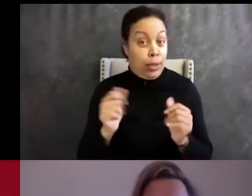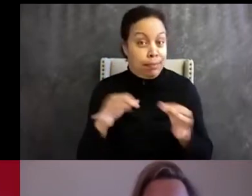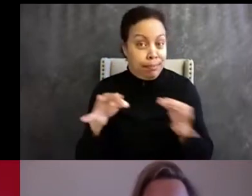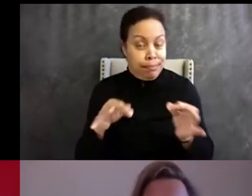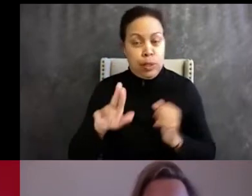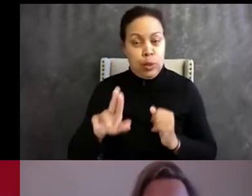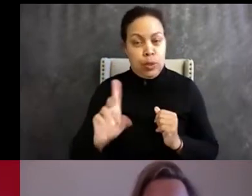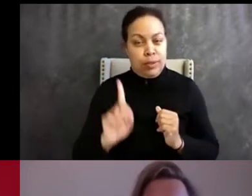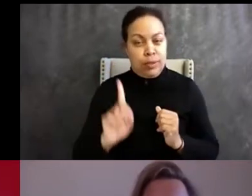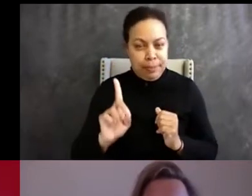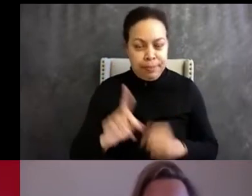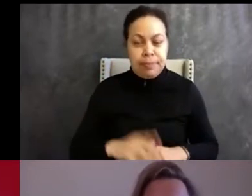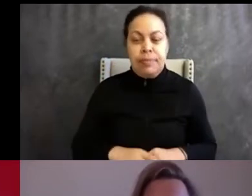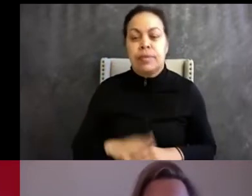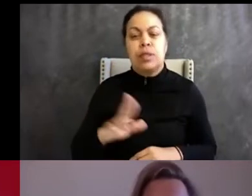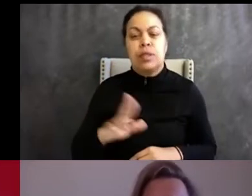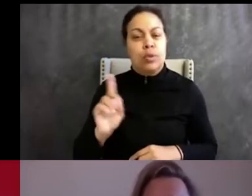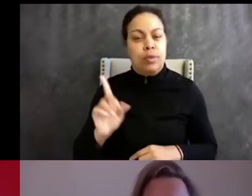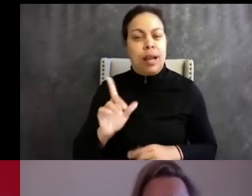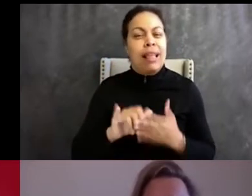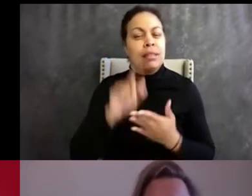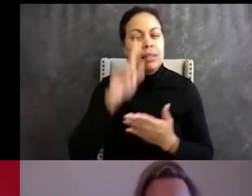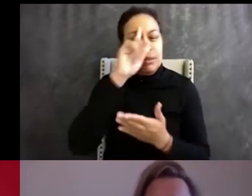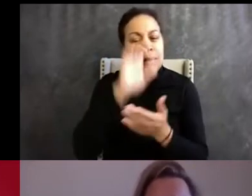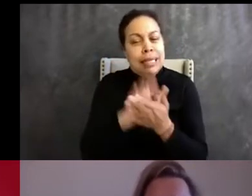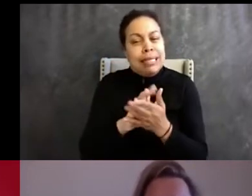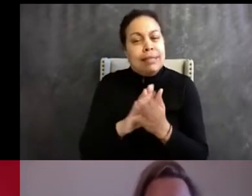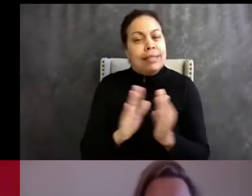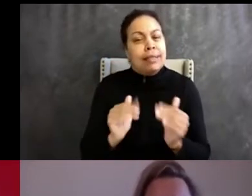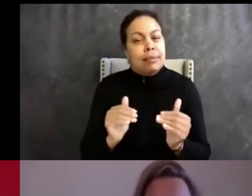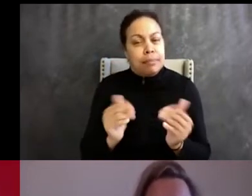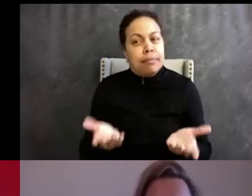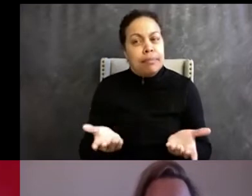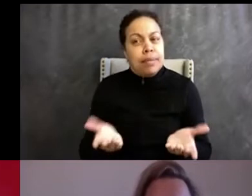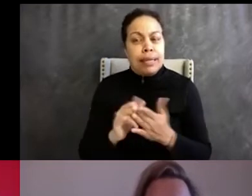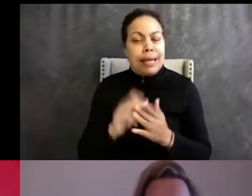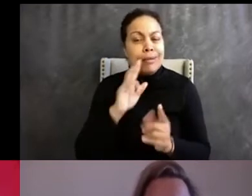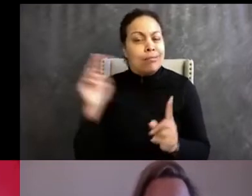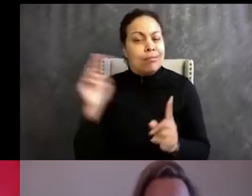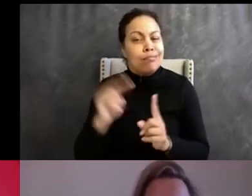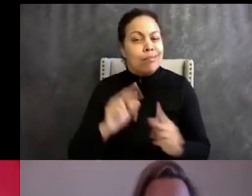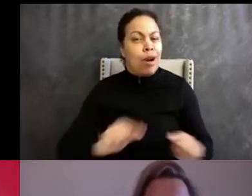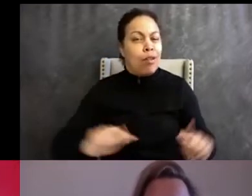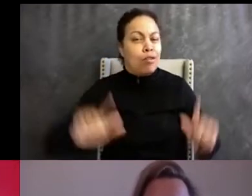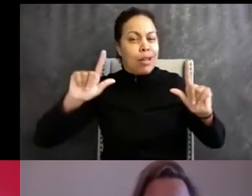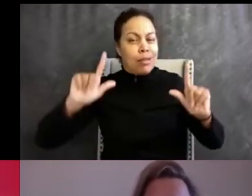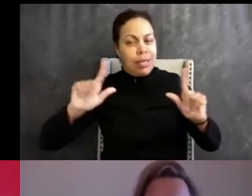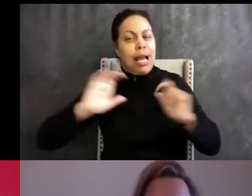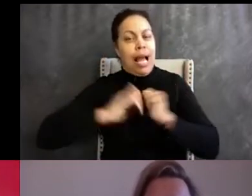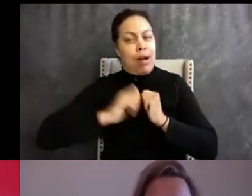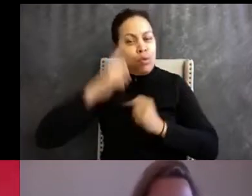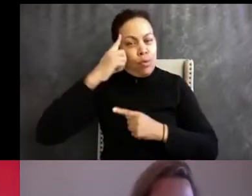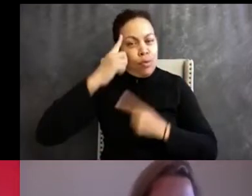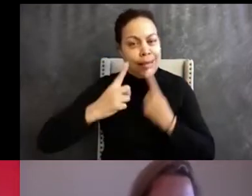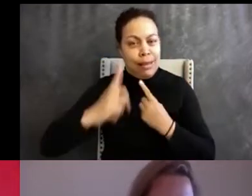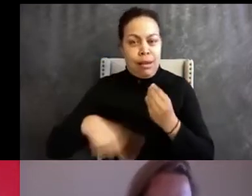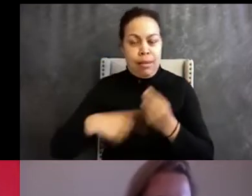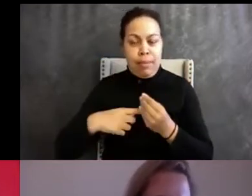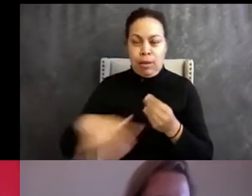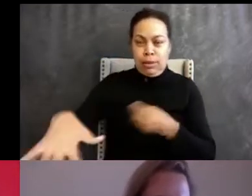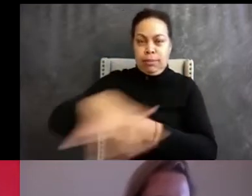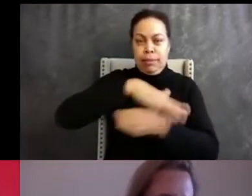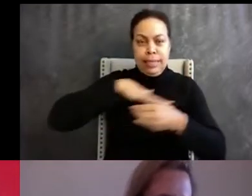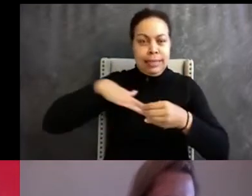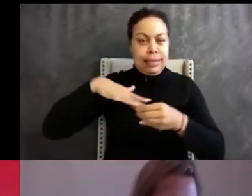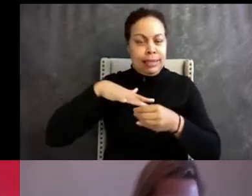is a belief system. It is a framework of thinking about the spaces that we